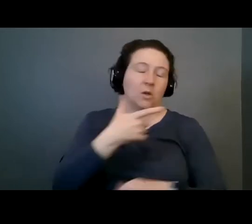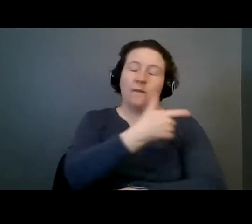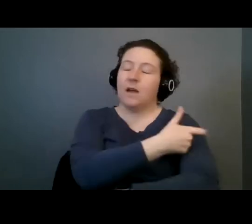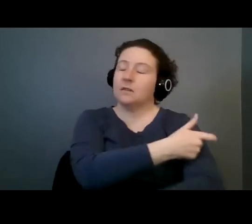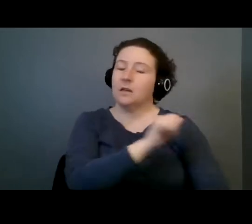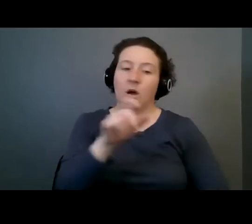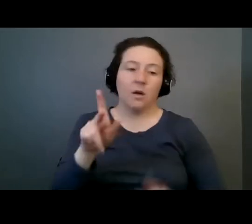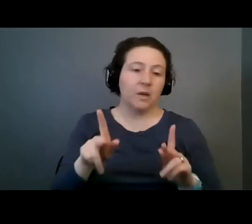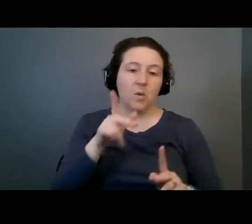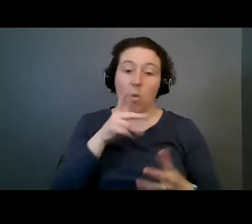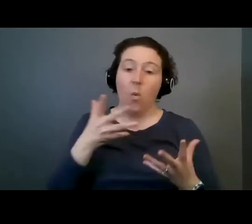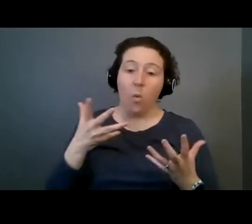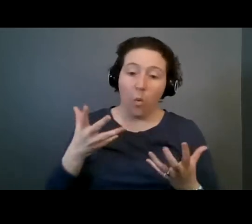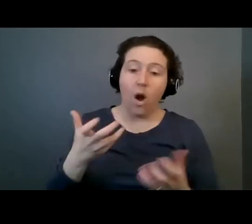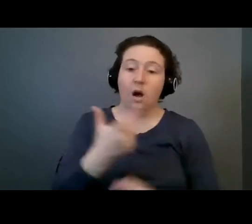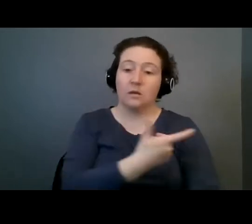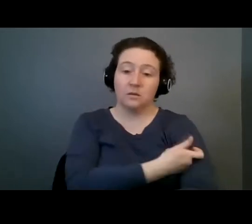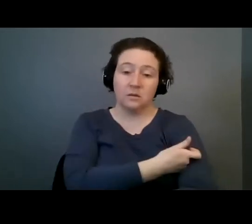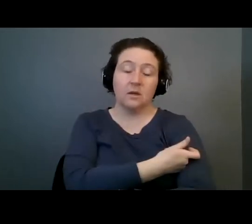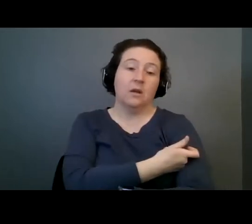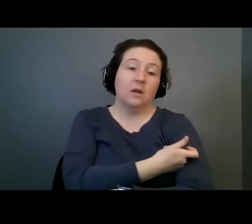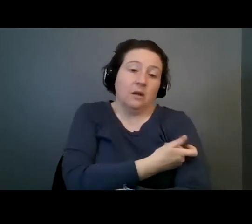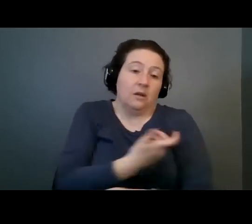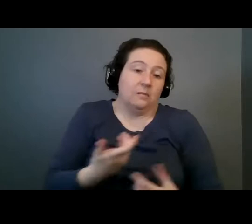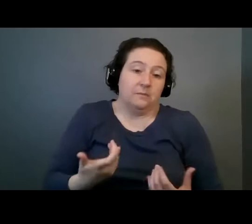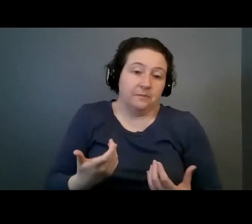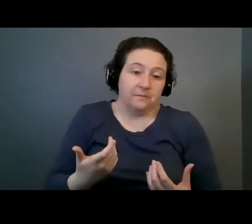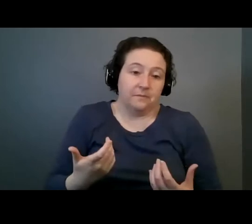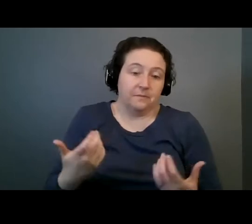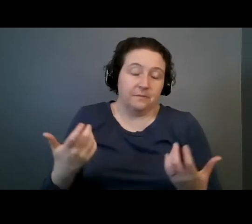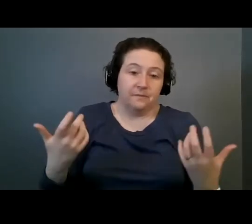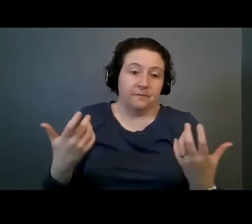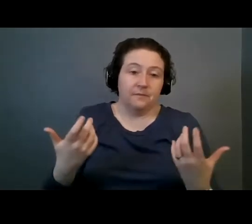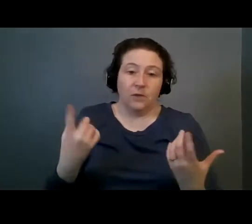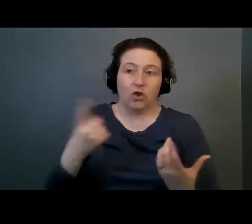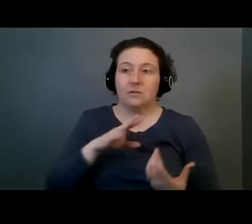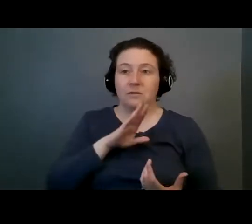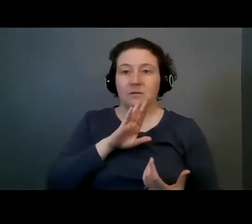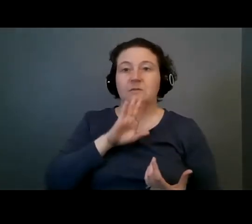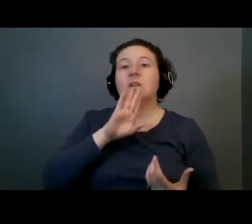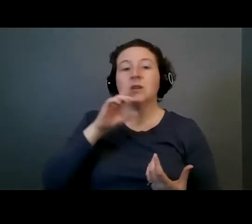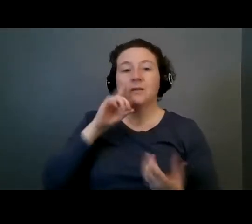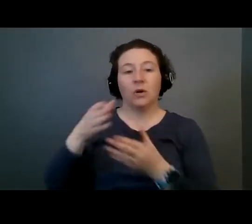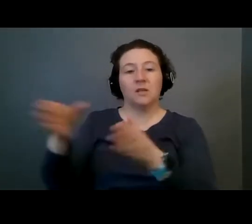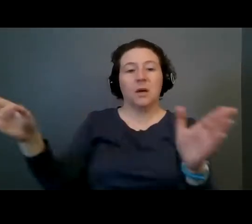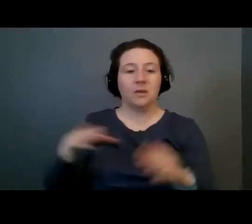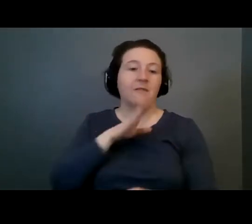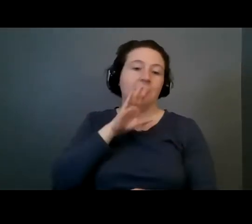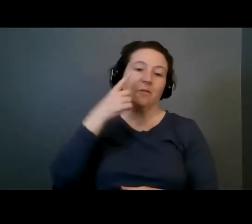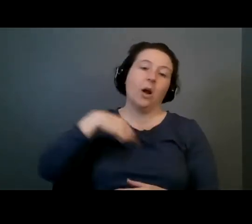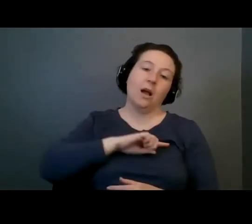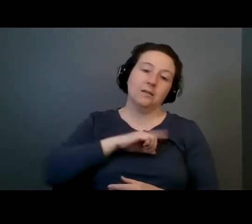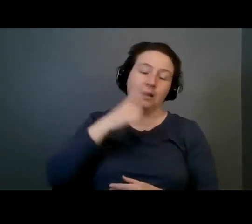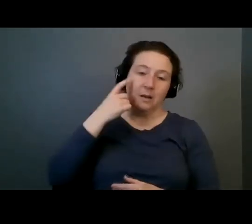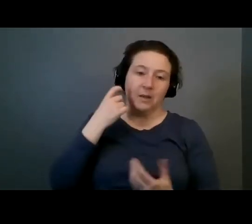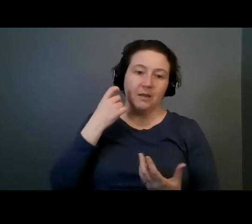everyone who wishes to be vaccinated. It's just frustrating for the public and frustrating for us not to